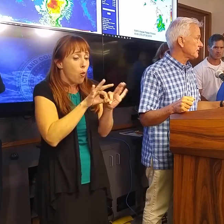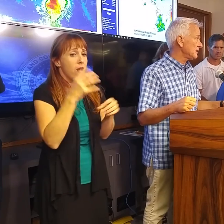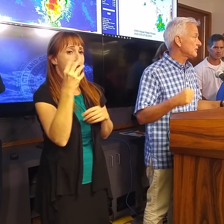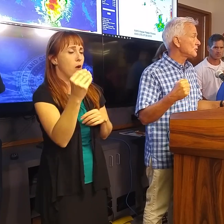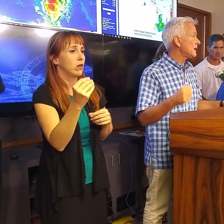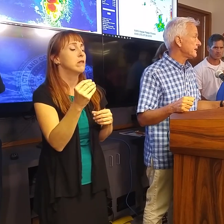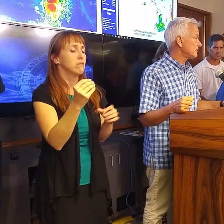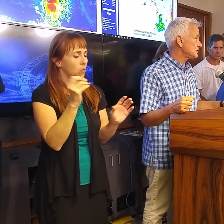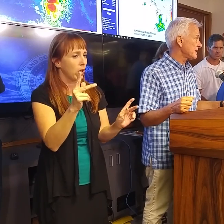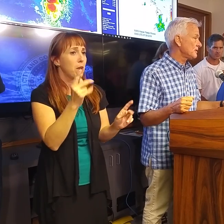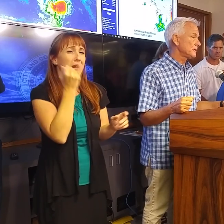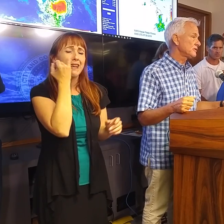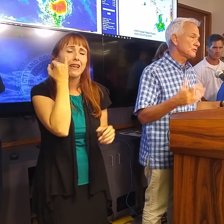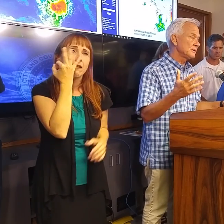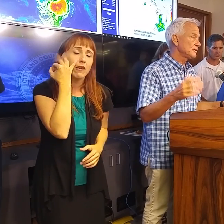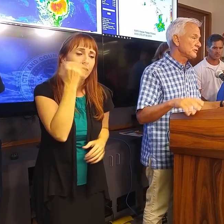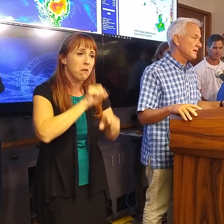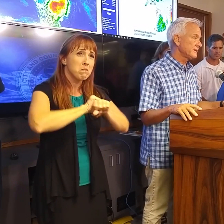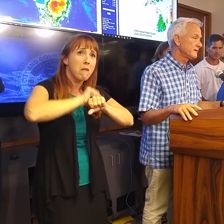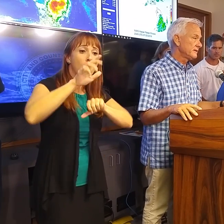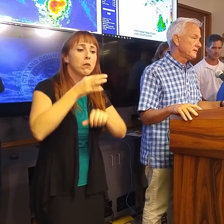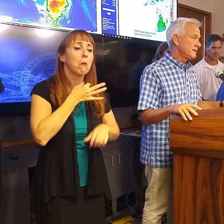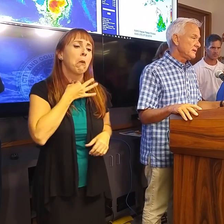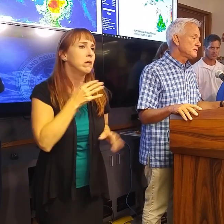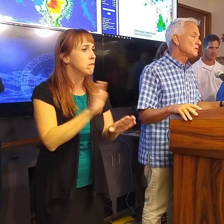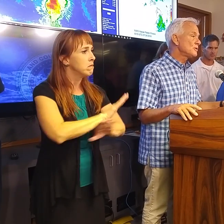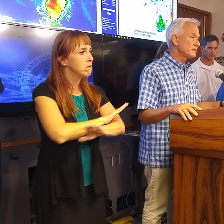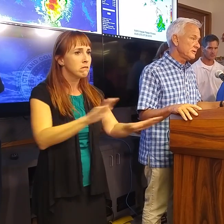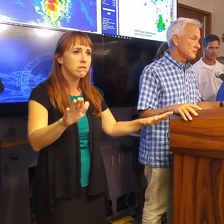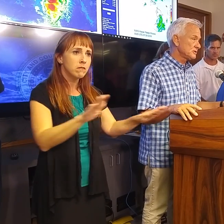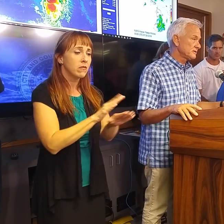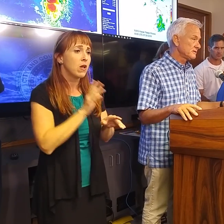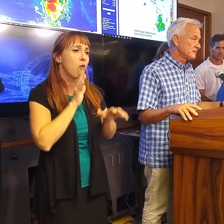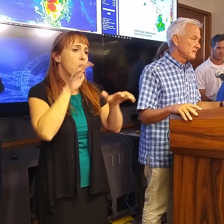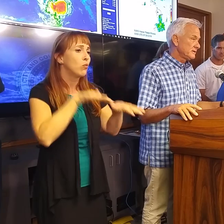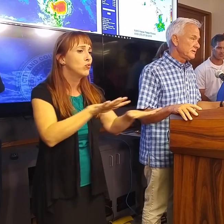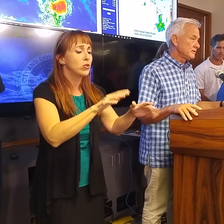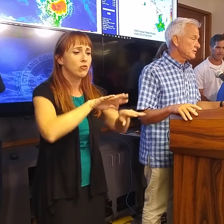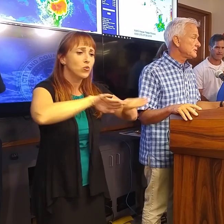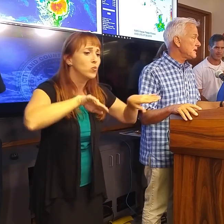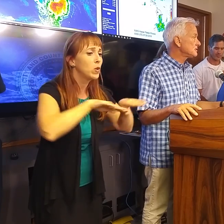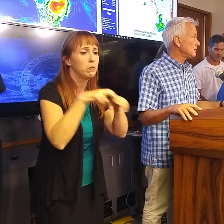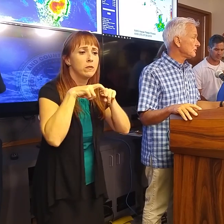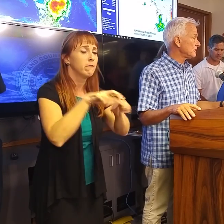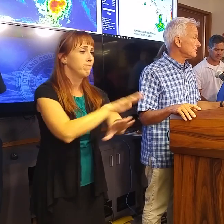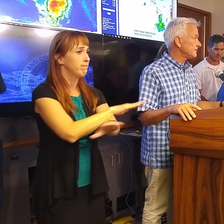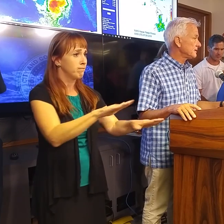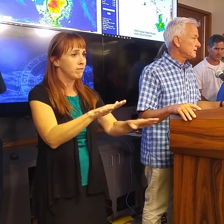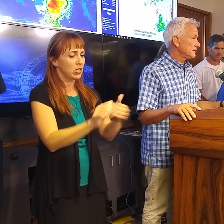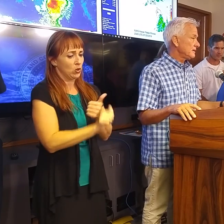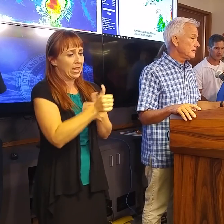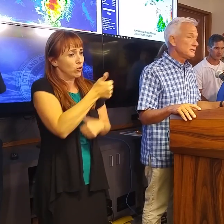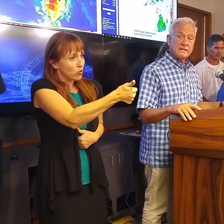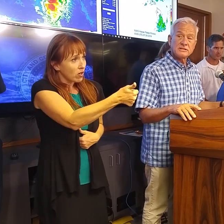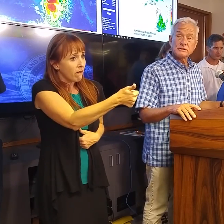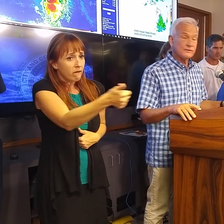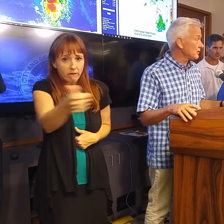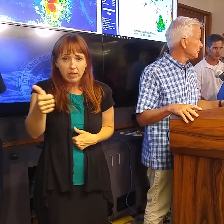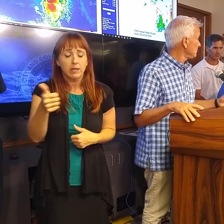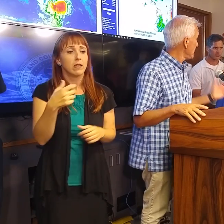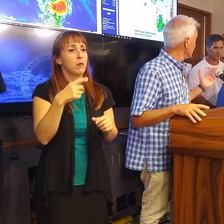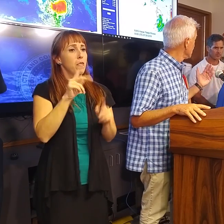the mountain and say, let's go hiking or check out what the stream looks like. And don't go into the ocean. You know, you endanger yourself. You